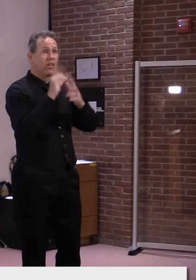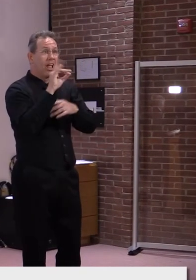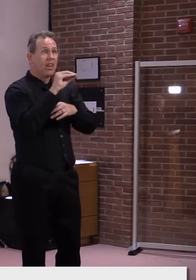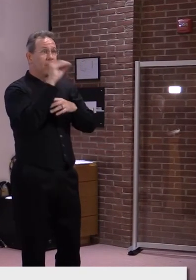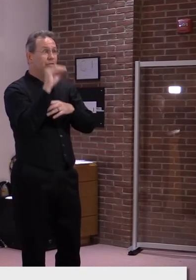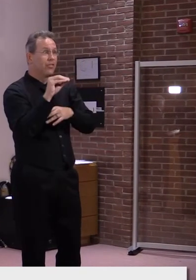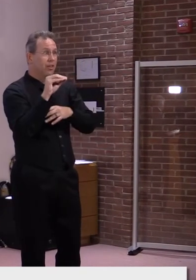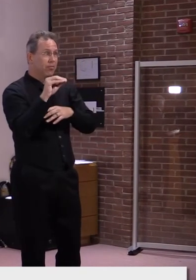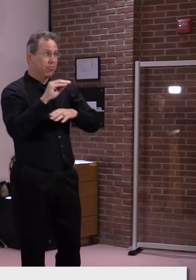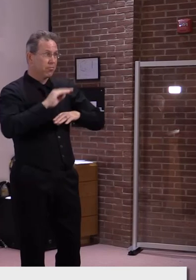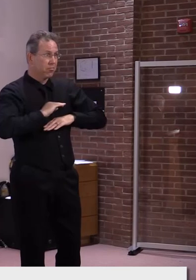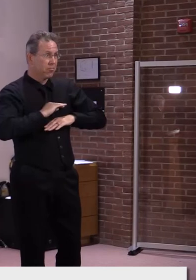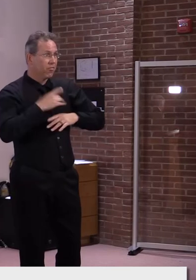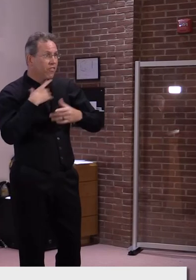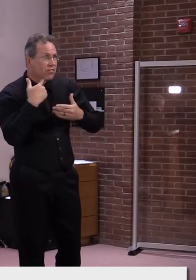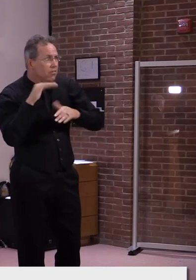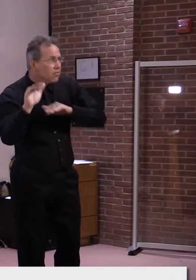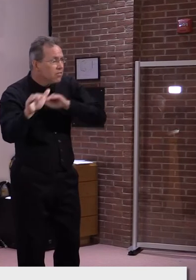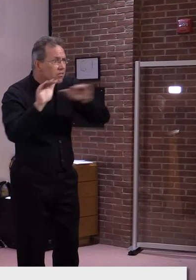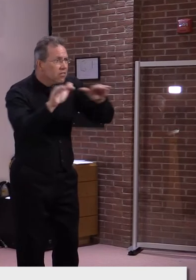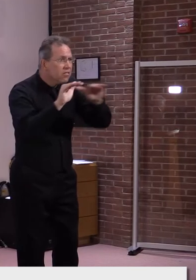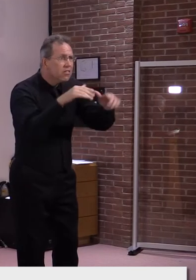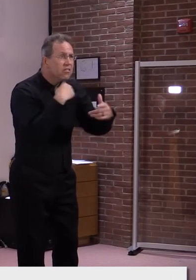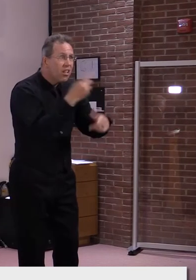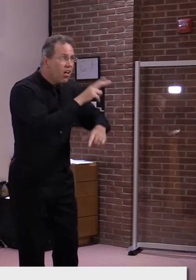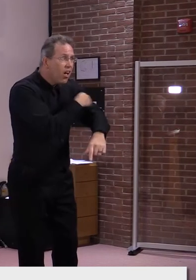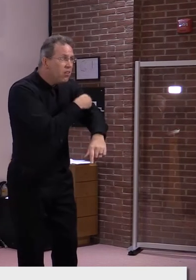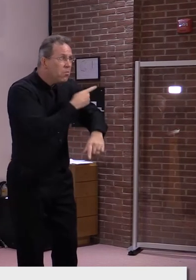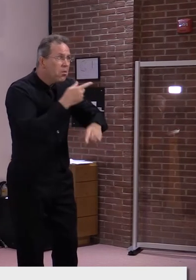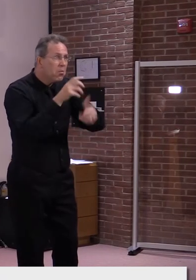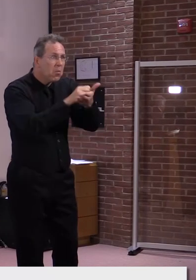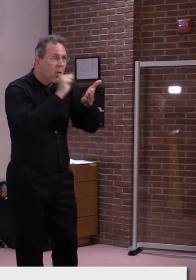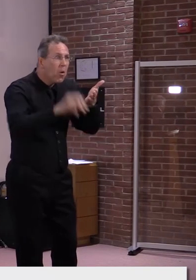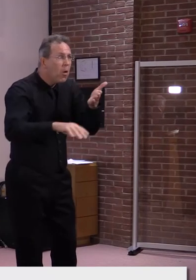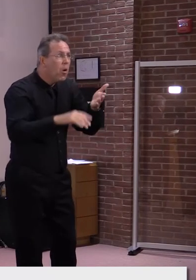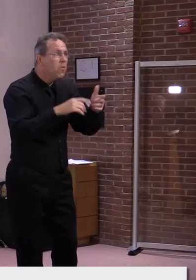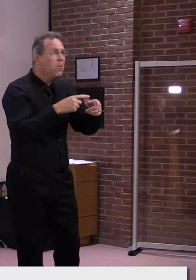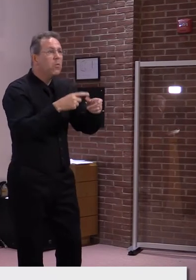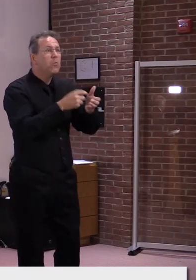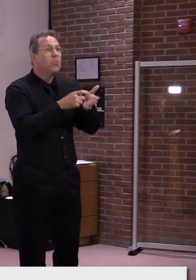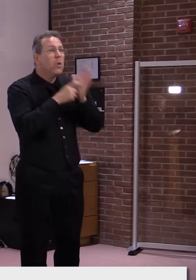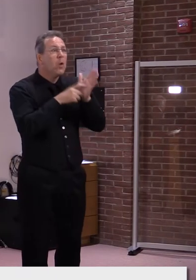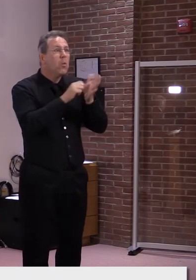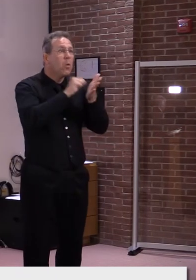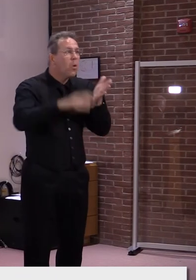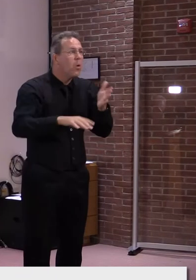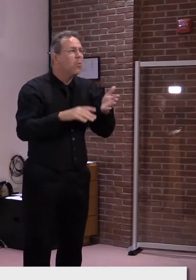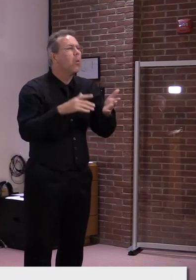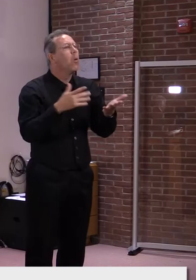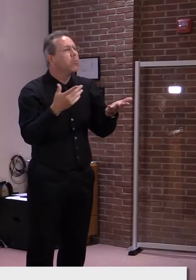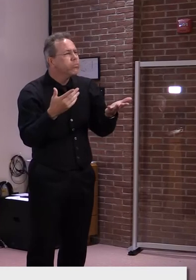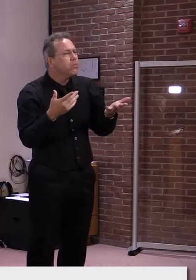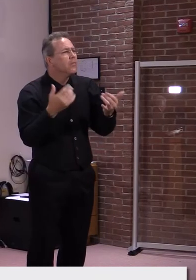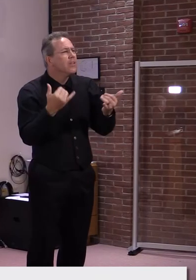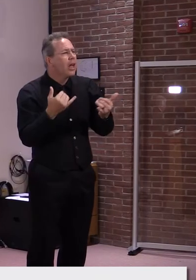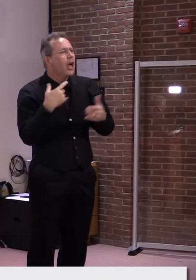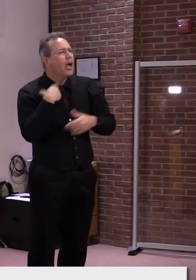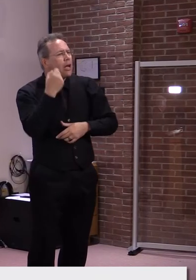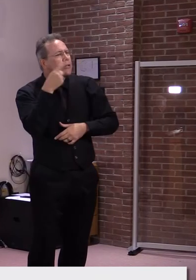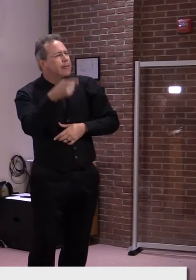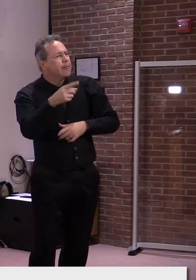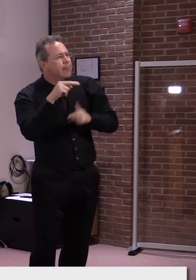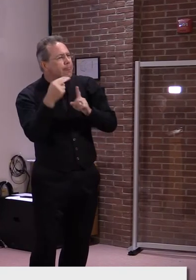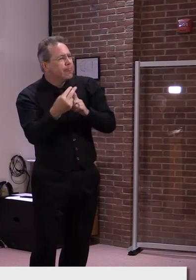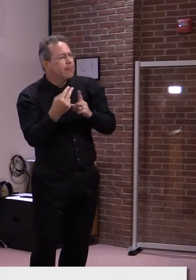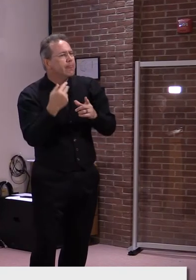hospitals. There's minimal guidelines out there now that they have to hit, but it will be up